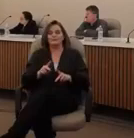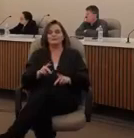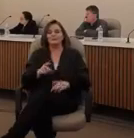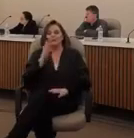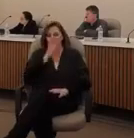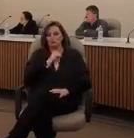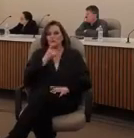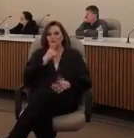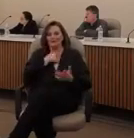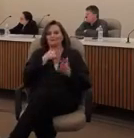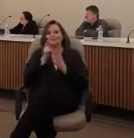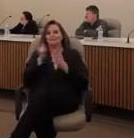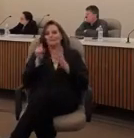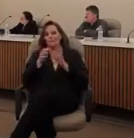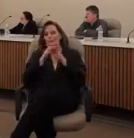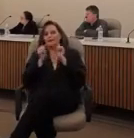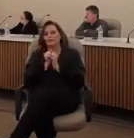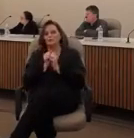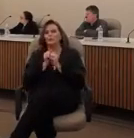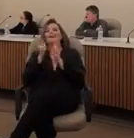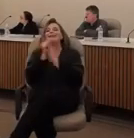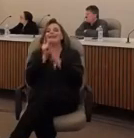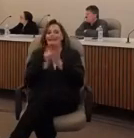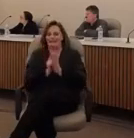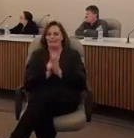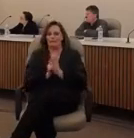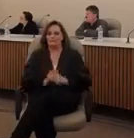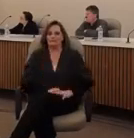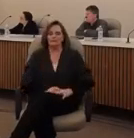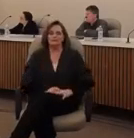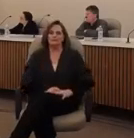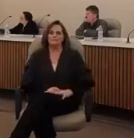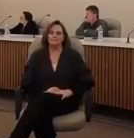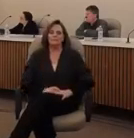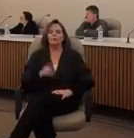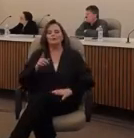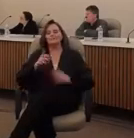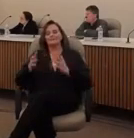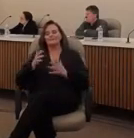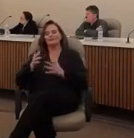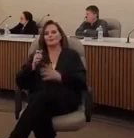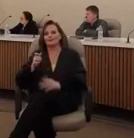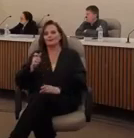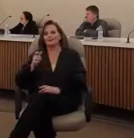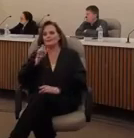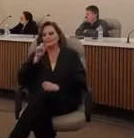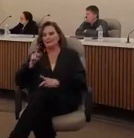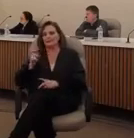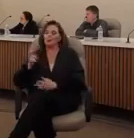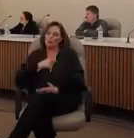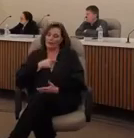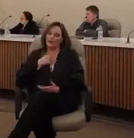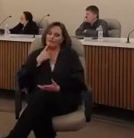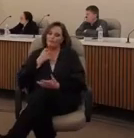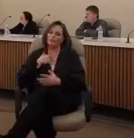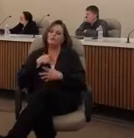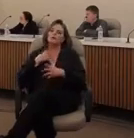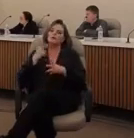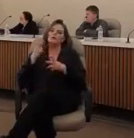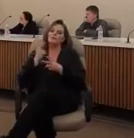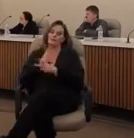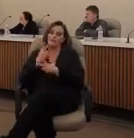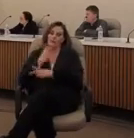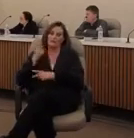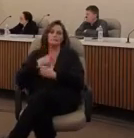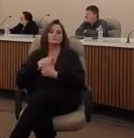this is something that kind of leans on the side of being permitted as opposed to being not permitted. So we have to address some criteria for the special use permit,